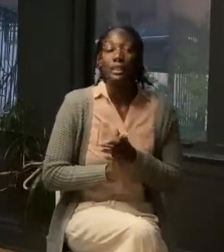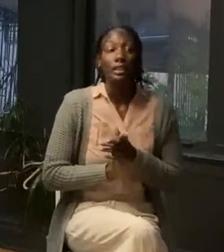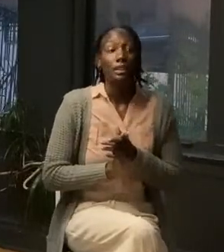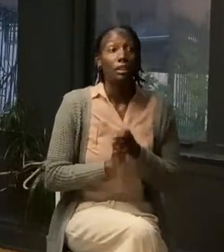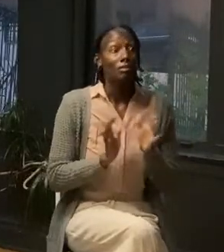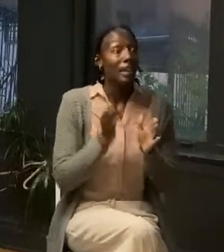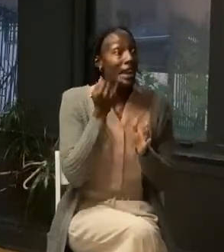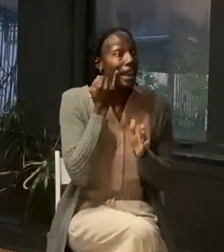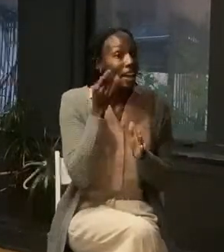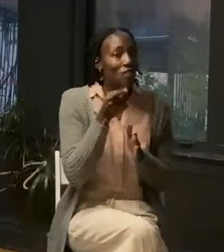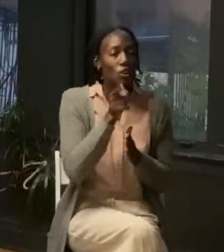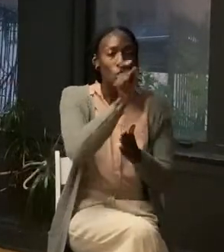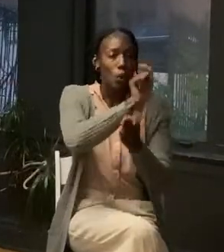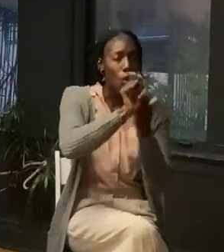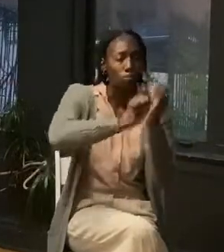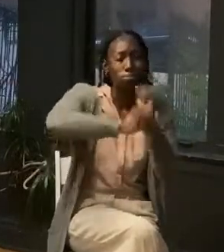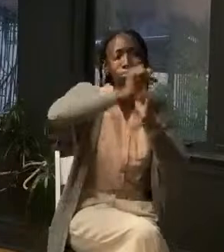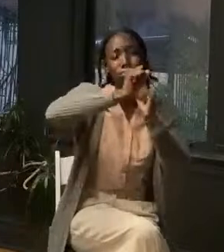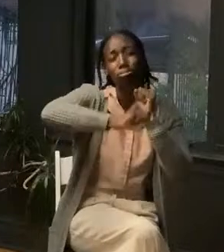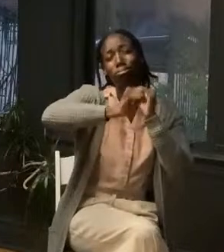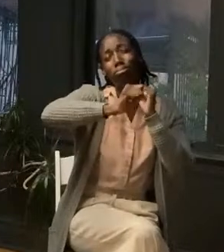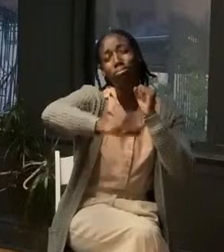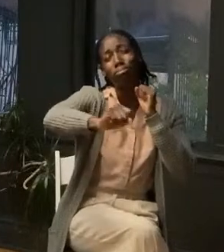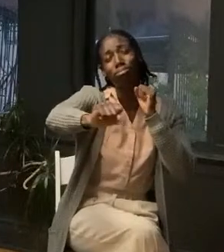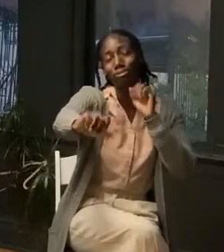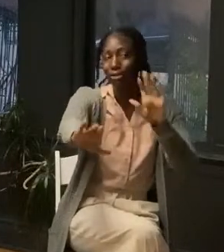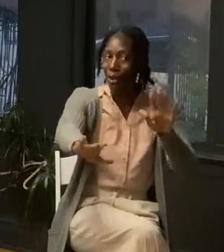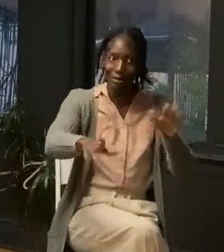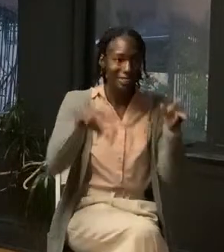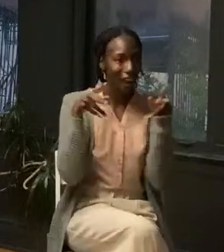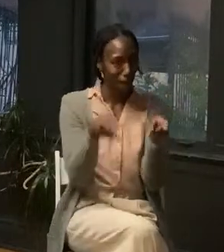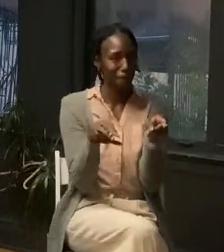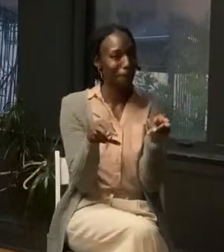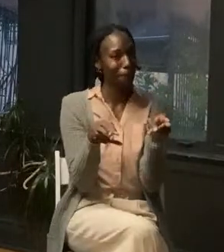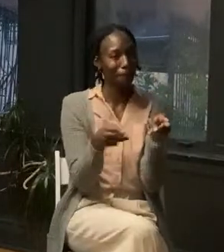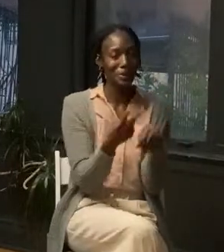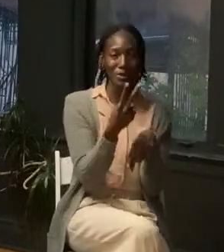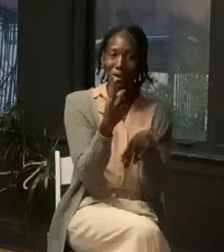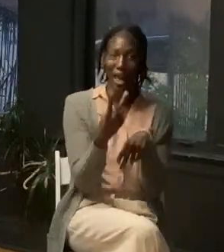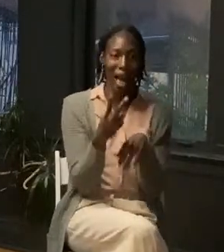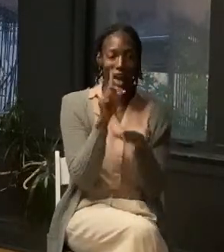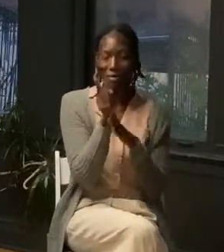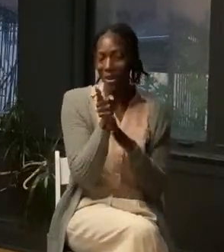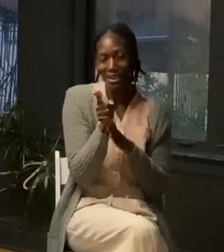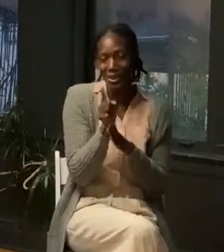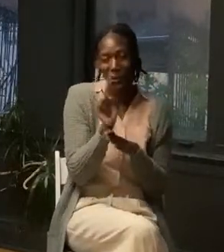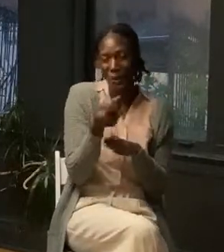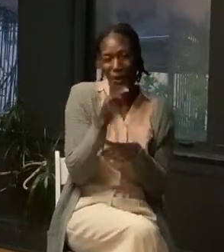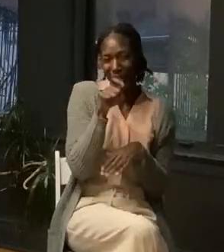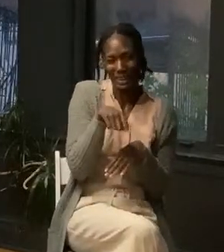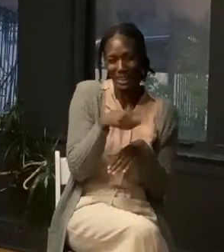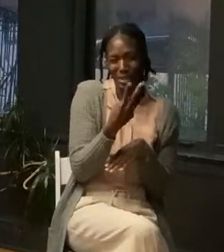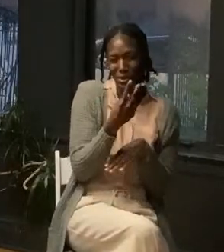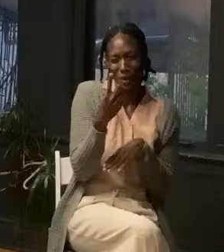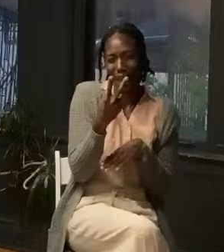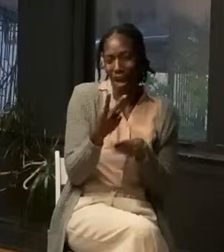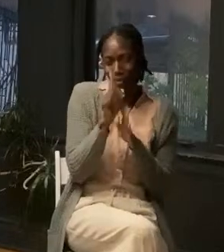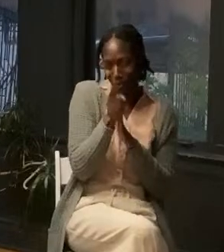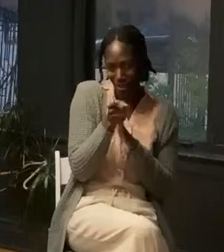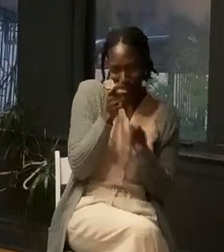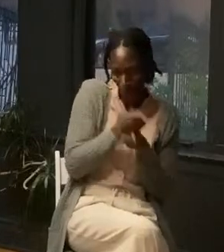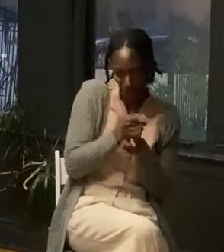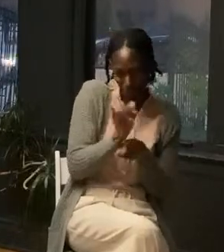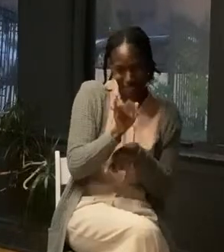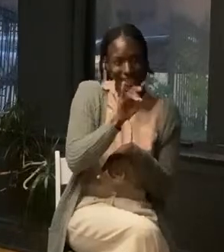just read a little 2.5 minute section of it, okay? That's all anybody needs, 2 minutes of the Iliad,